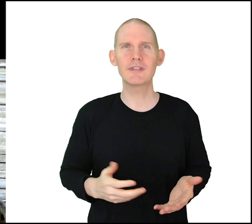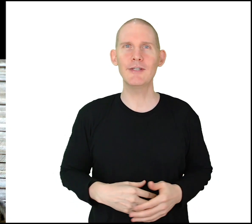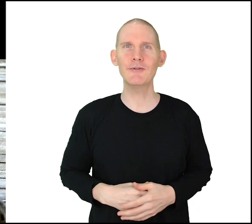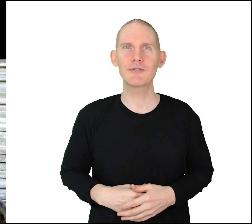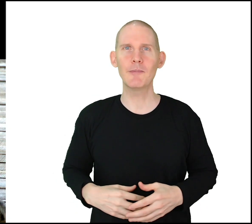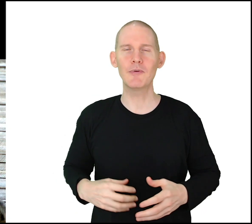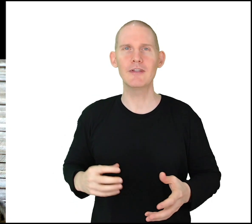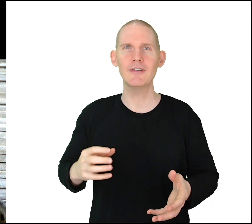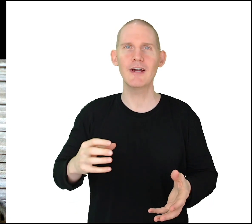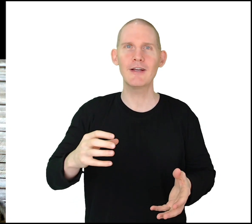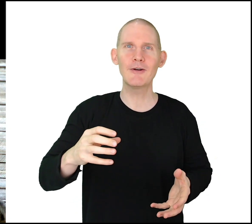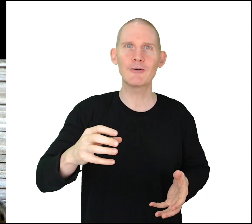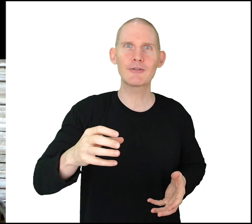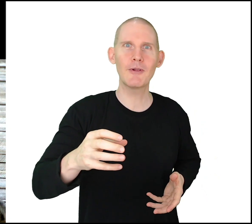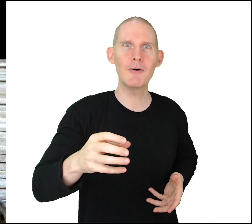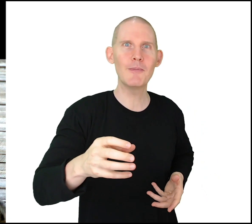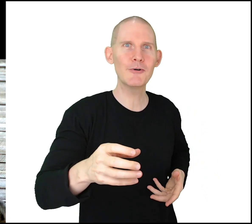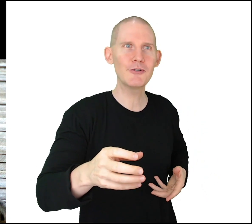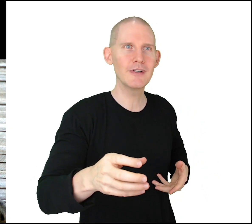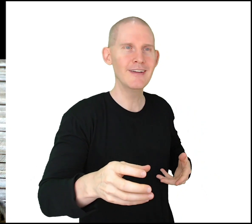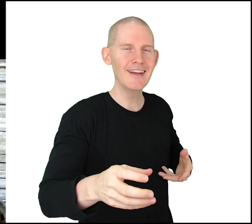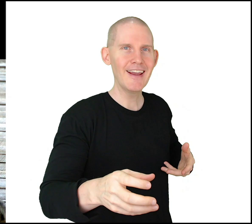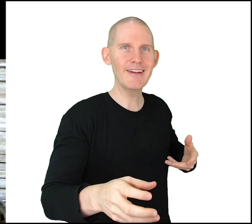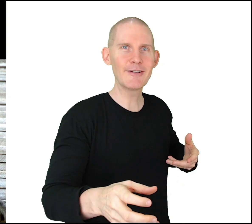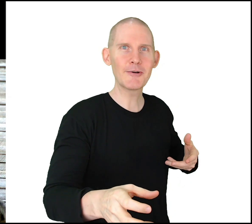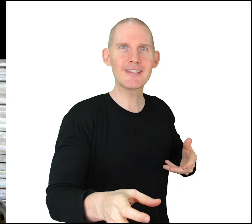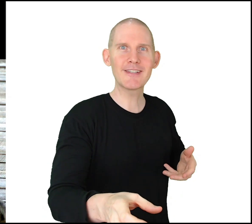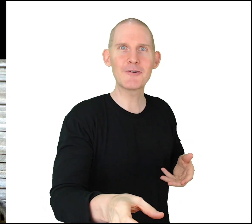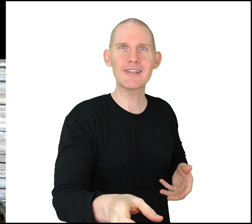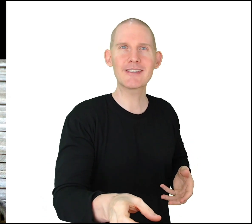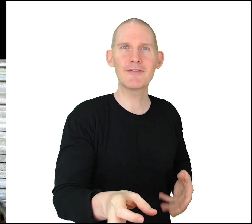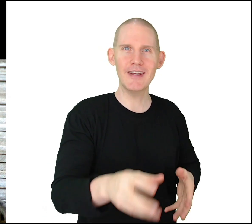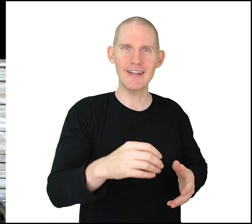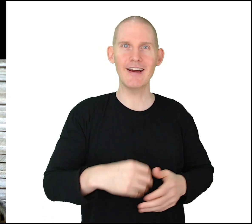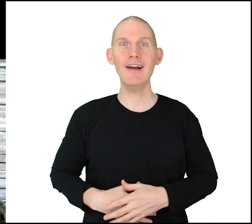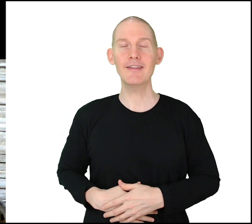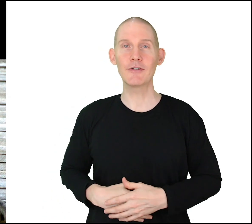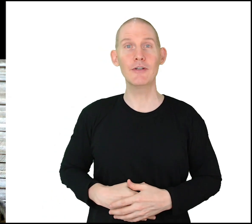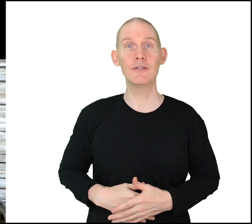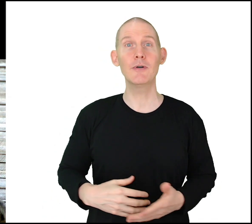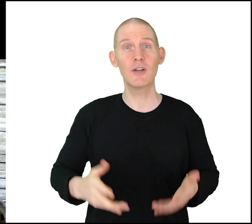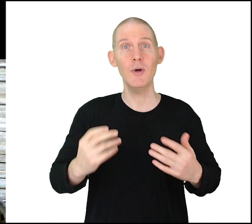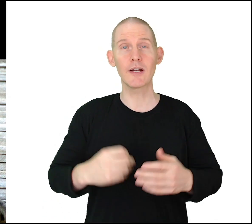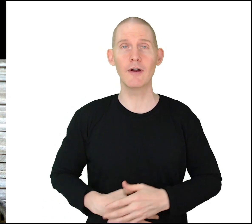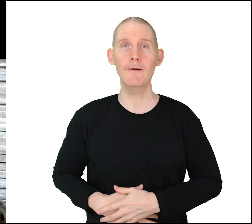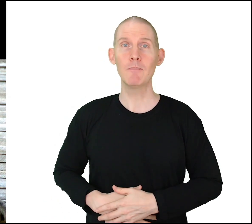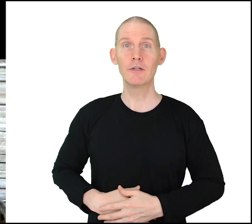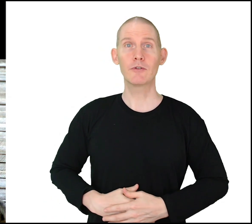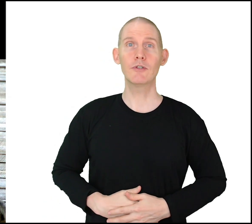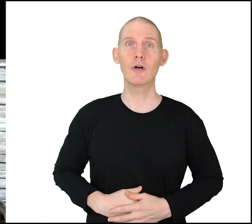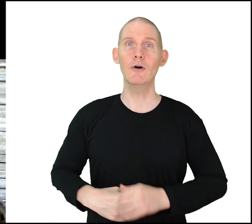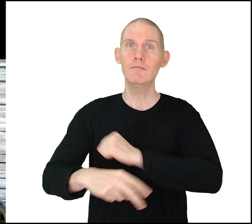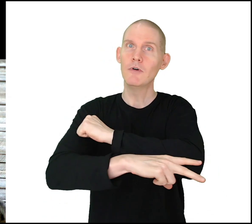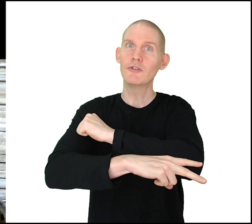steals something, they're not going to go slow motion and increase their risk of getting caught. They're going to do it quick, right? So just go